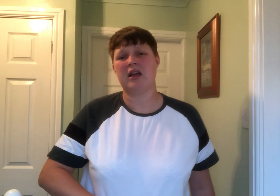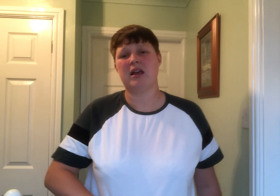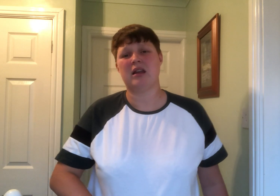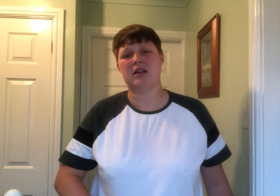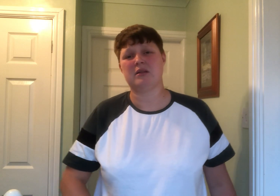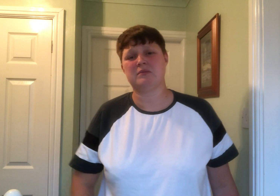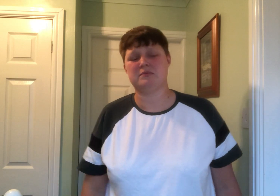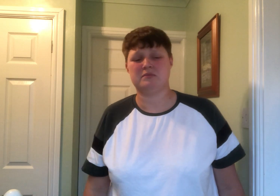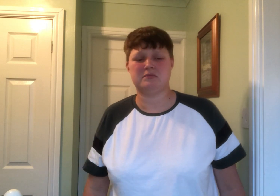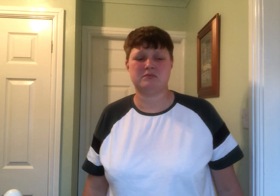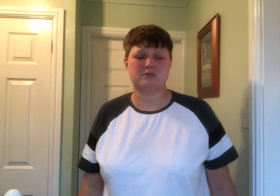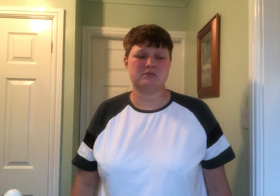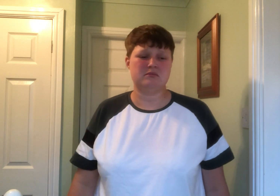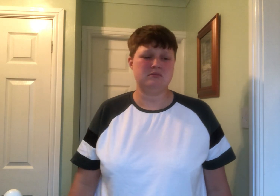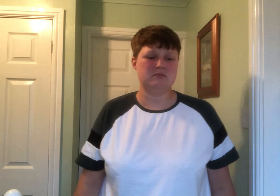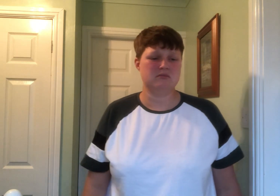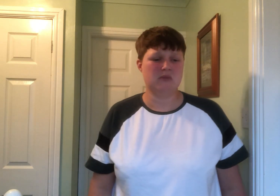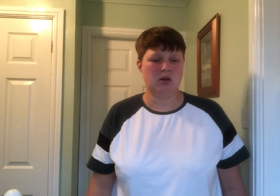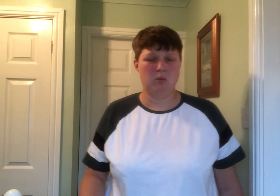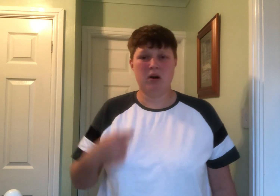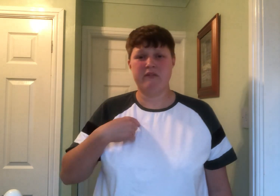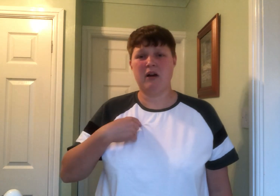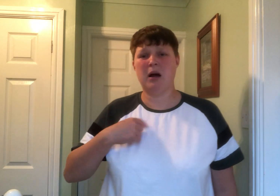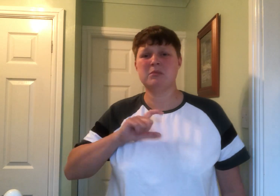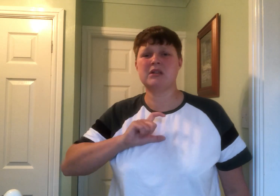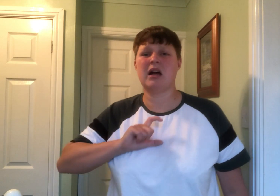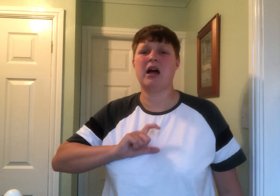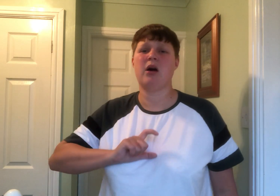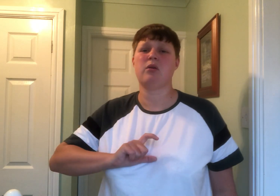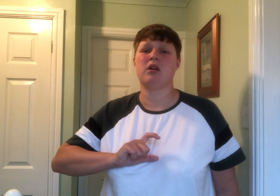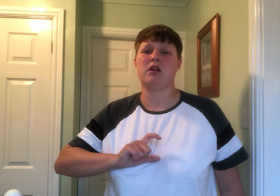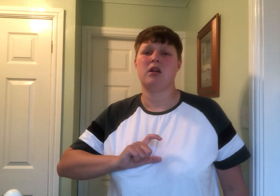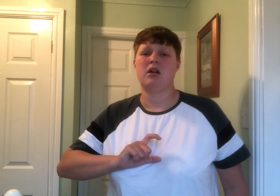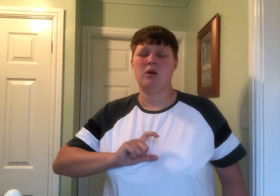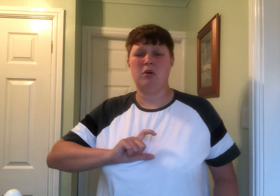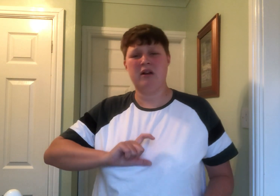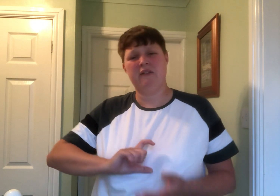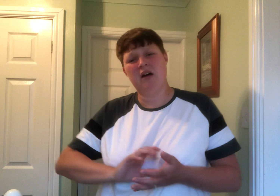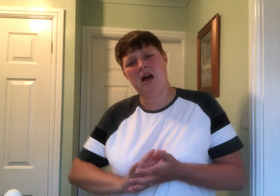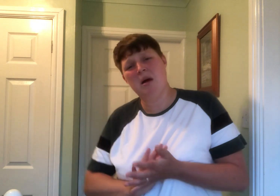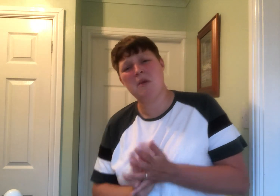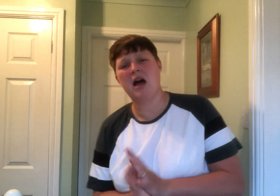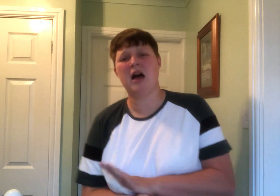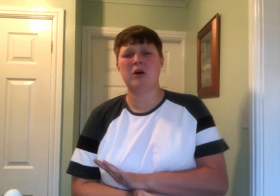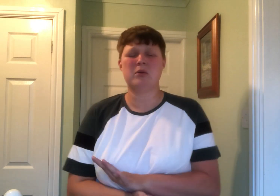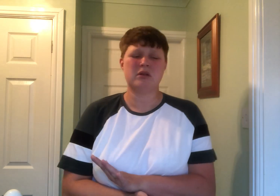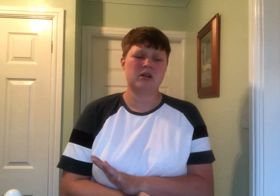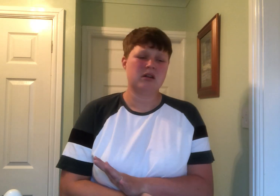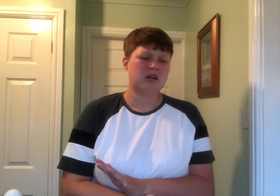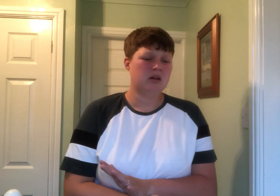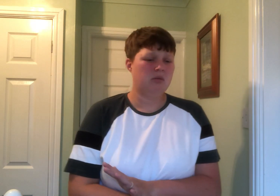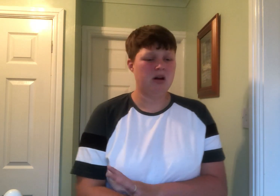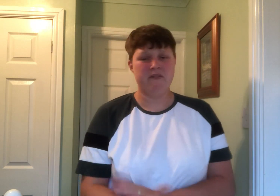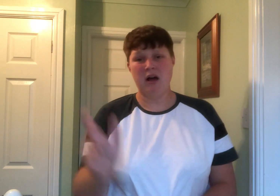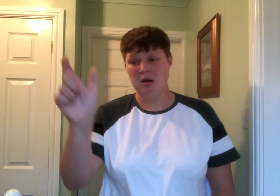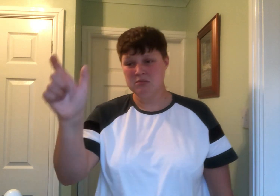I'm What if I'm down? What if I'm out? What if I'm